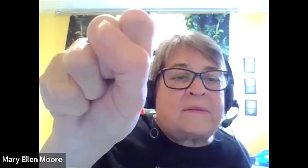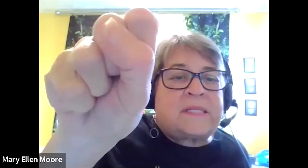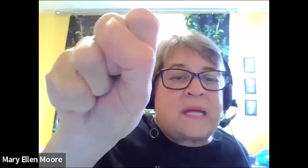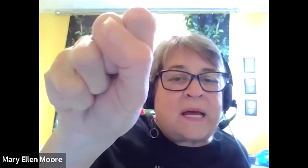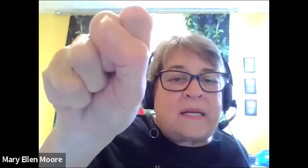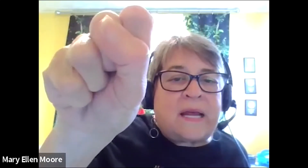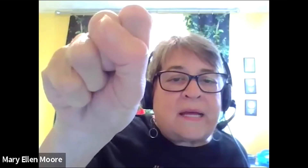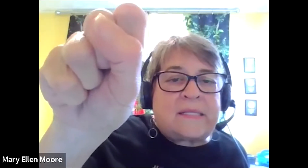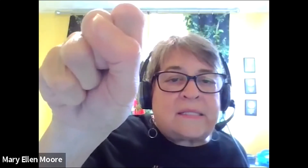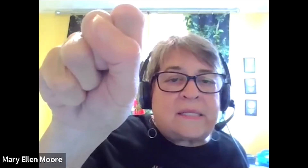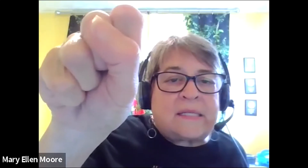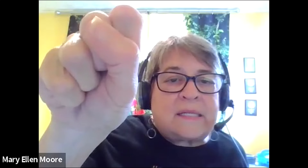outside S.